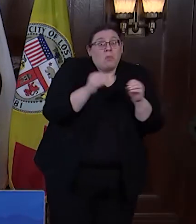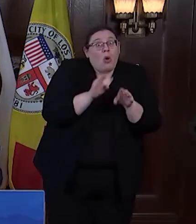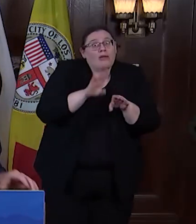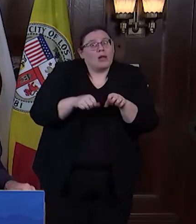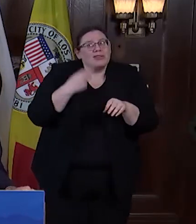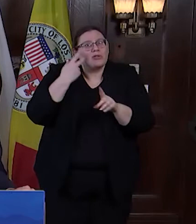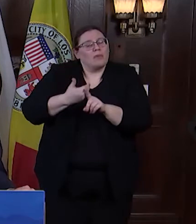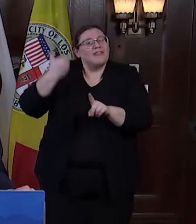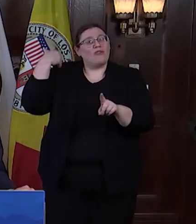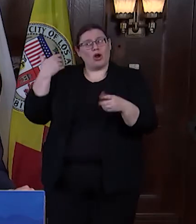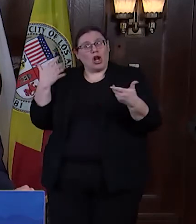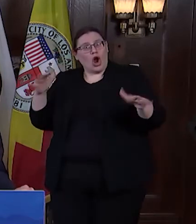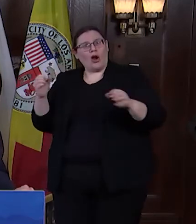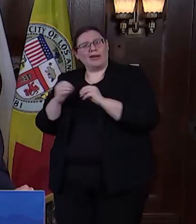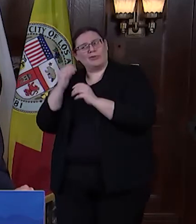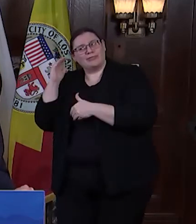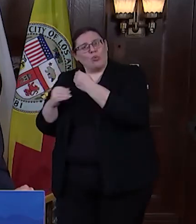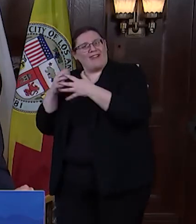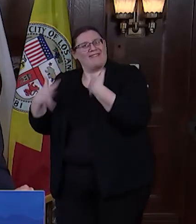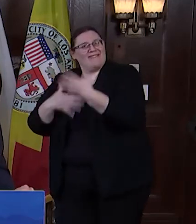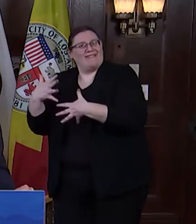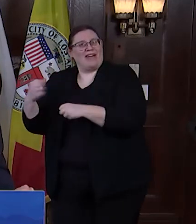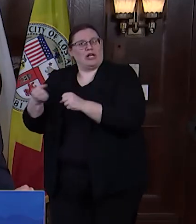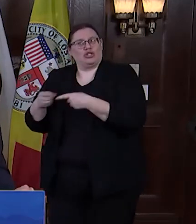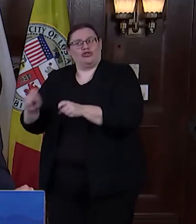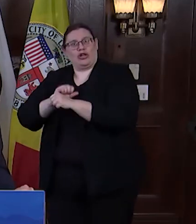the accelerated pace during COVID-19.